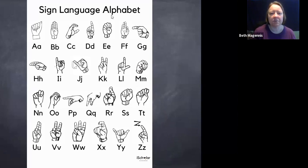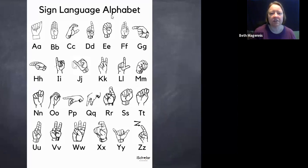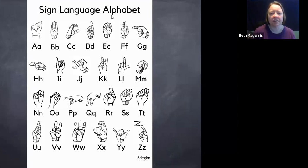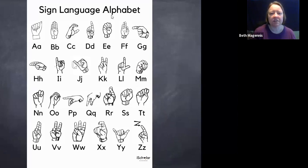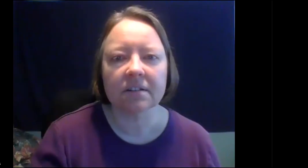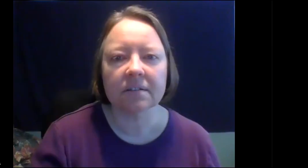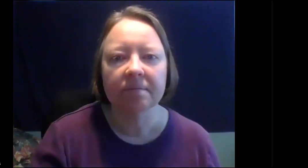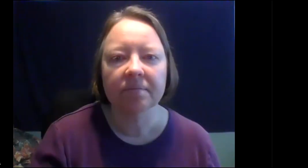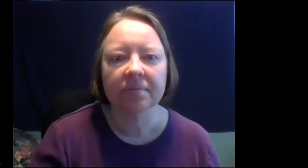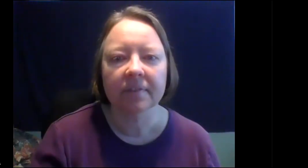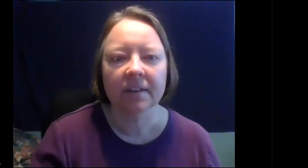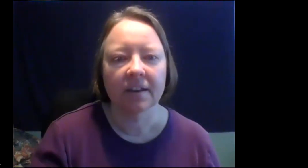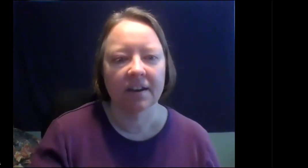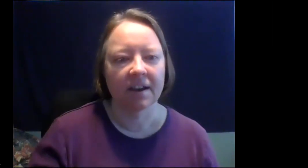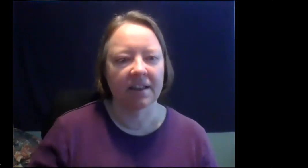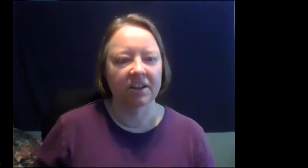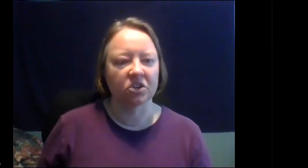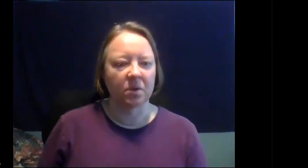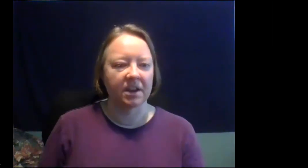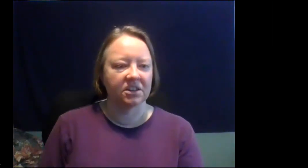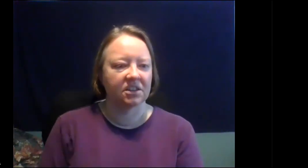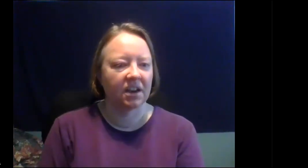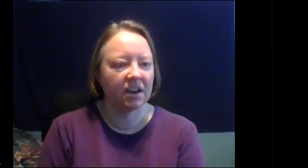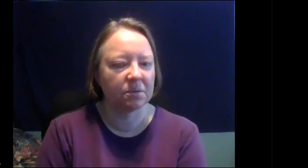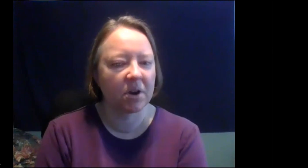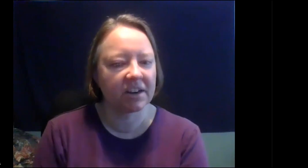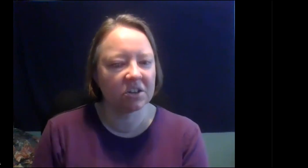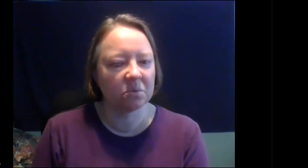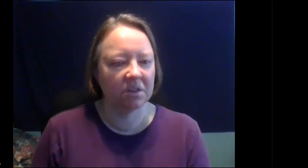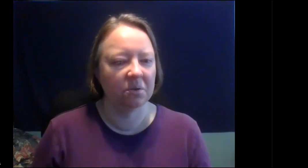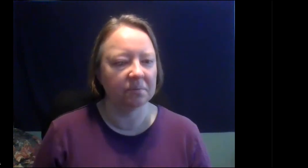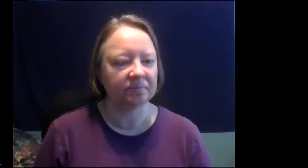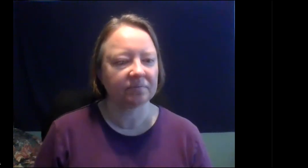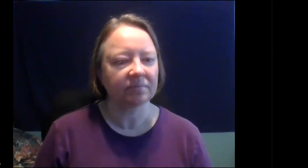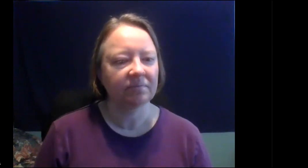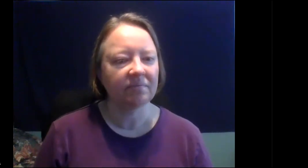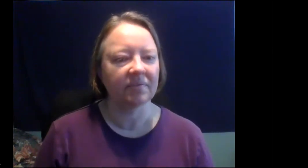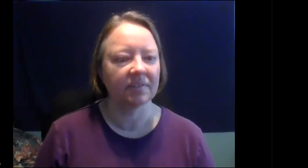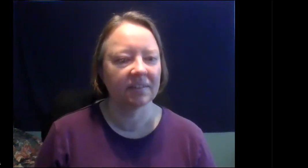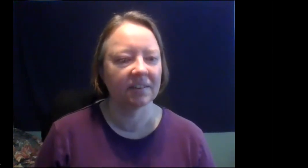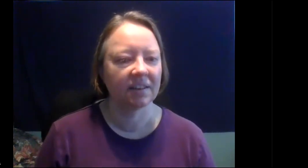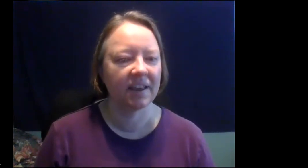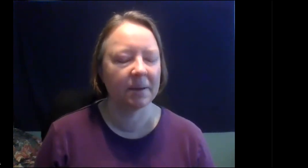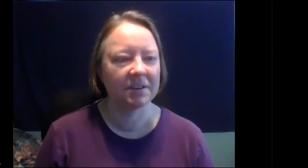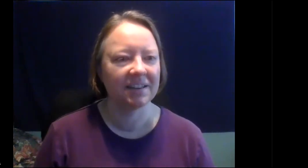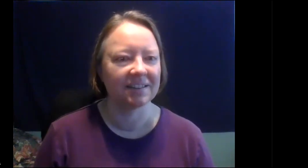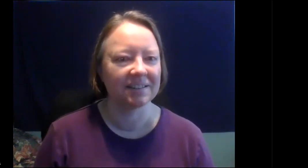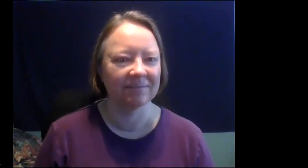minute. And then I just want to practice with you the ABCs.